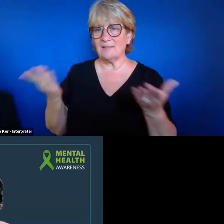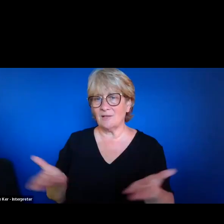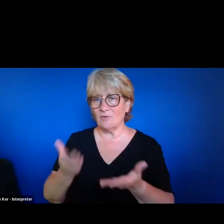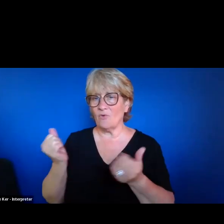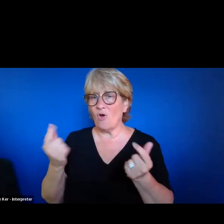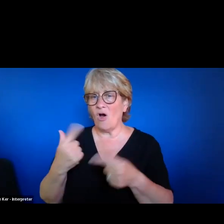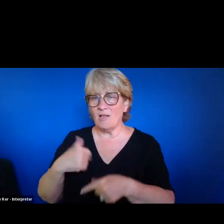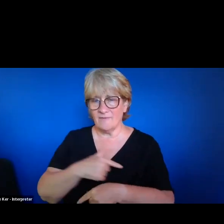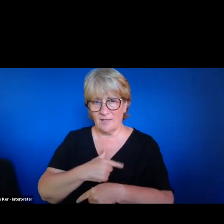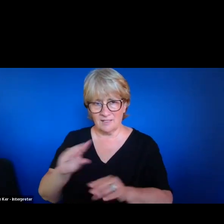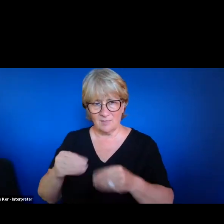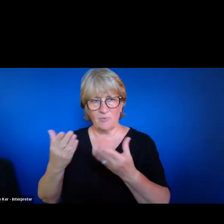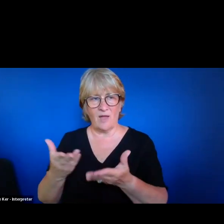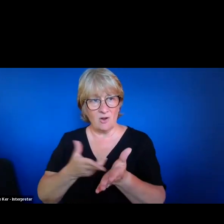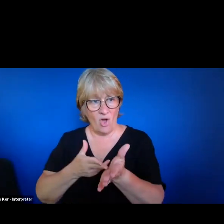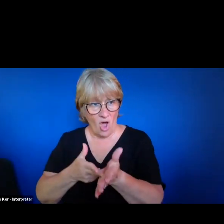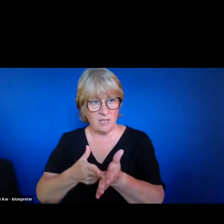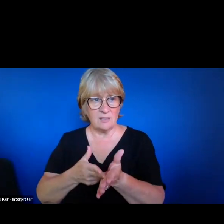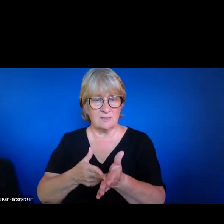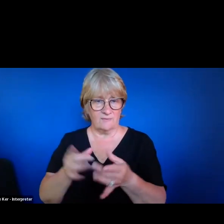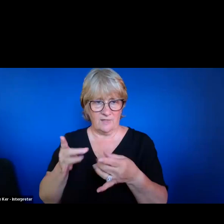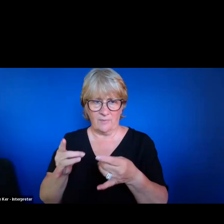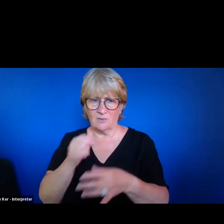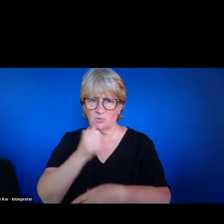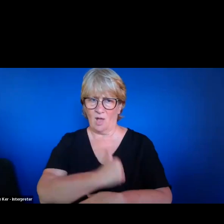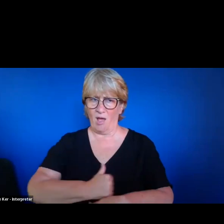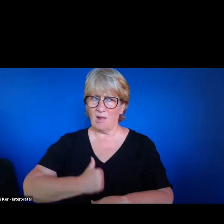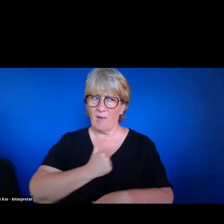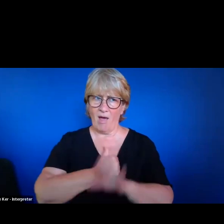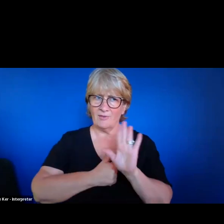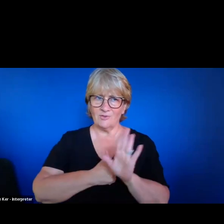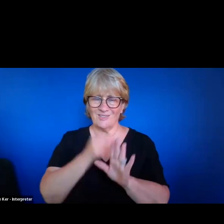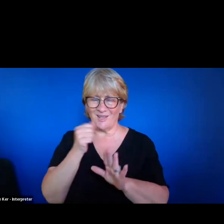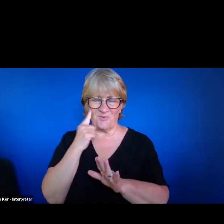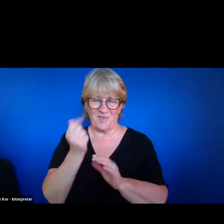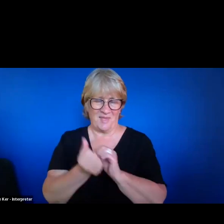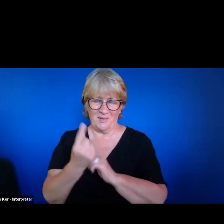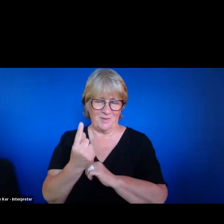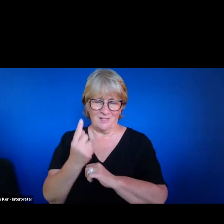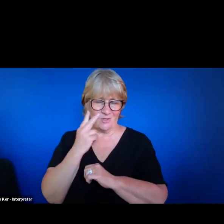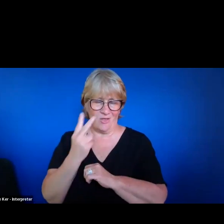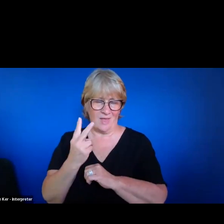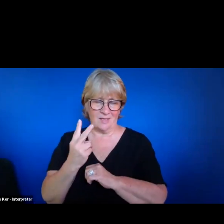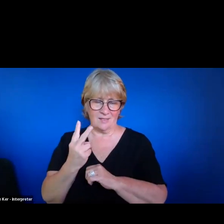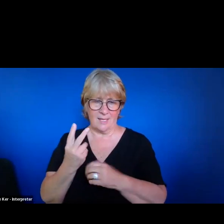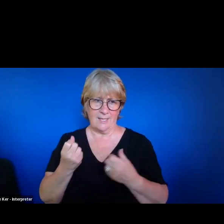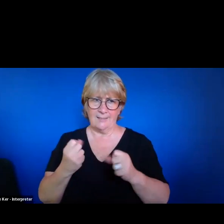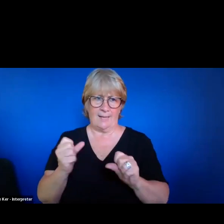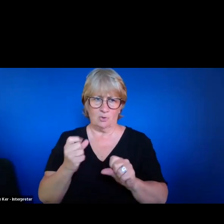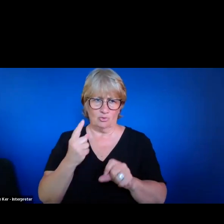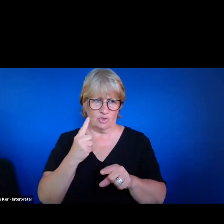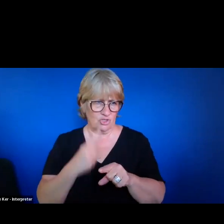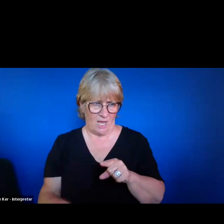really honest and candid and thoughtful feedback. So do not apologize. I don't think anyone saw that as an intent to shame anyone, but rather